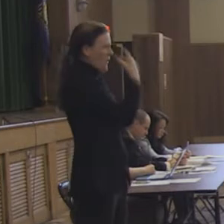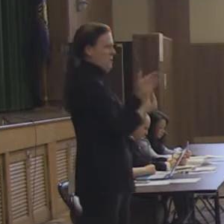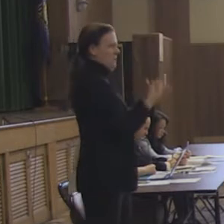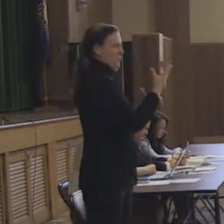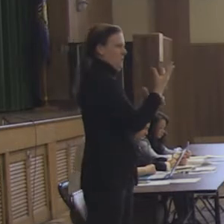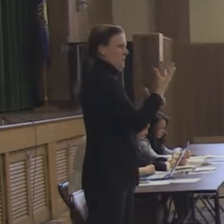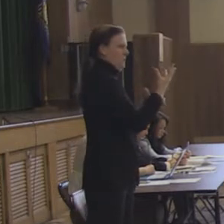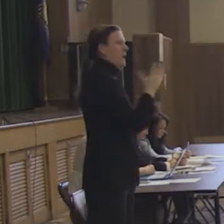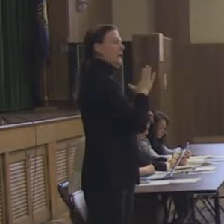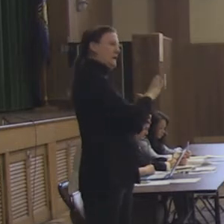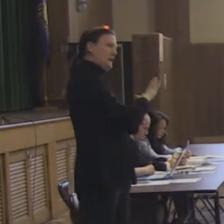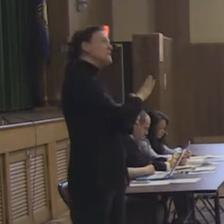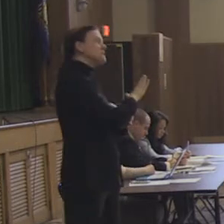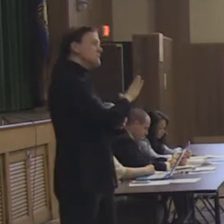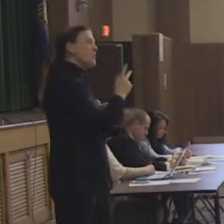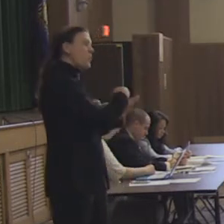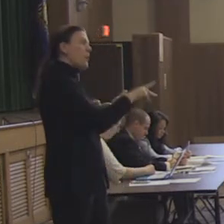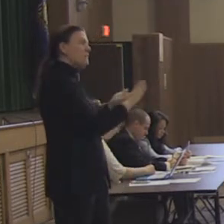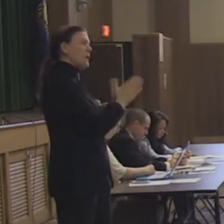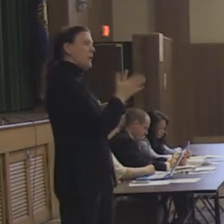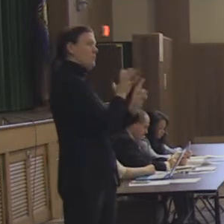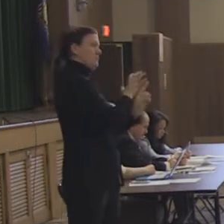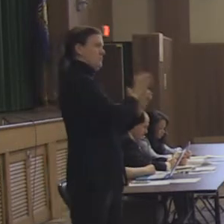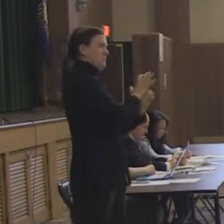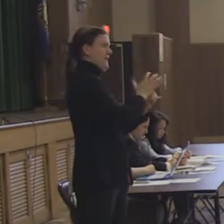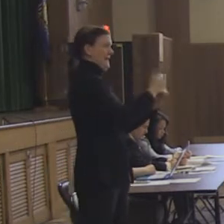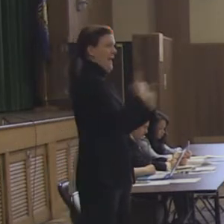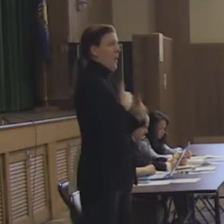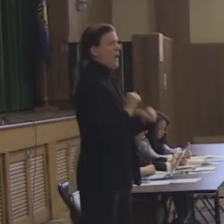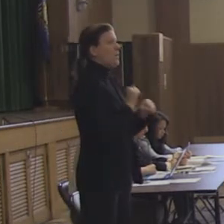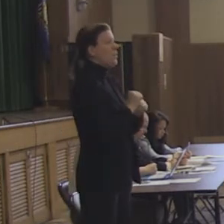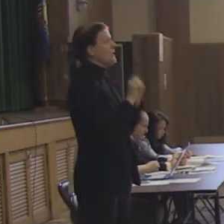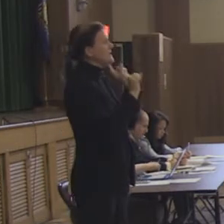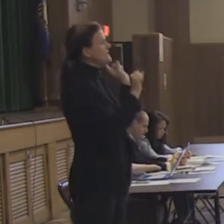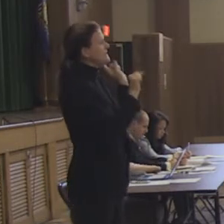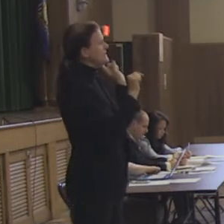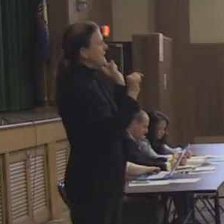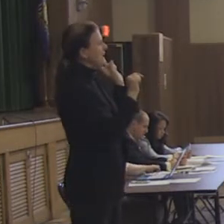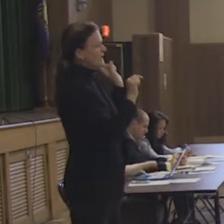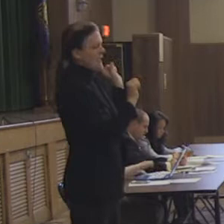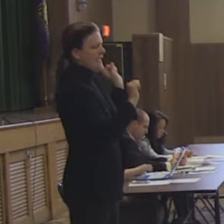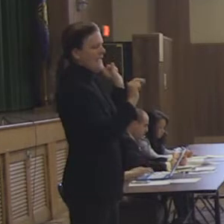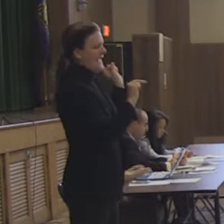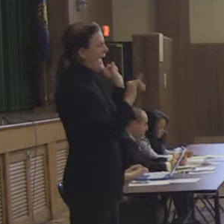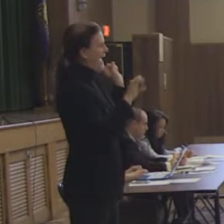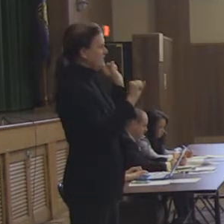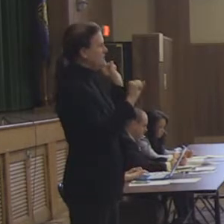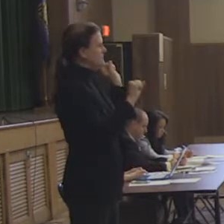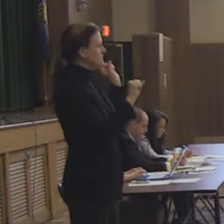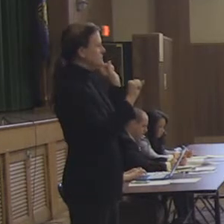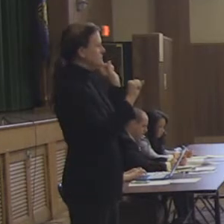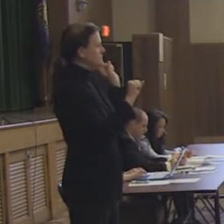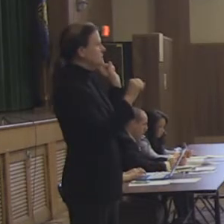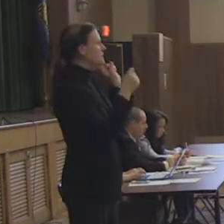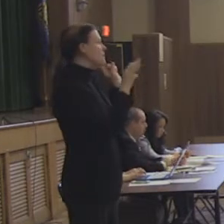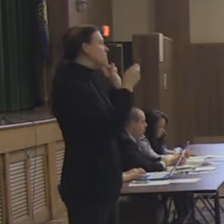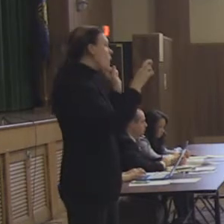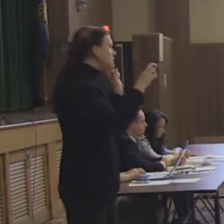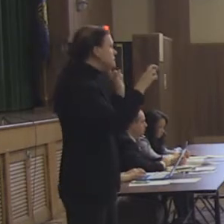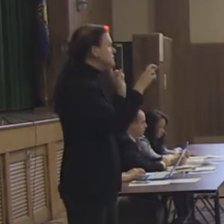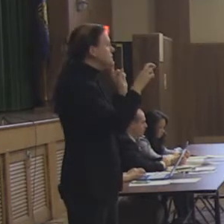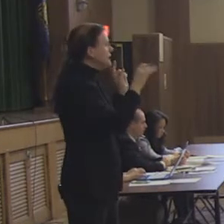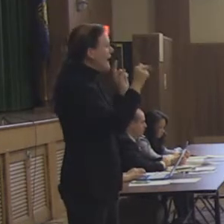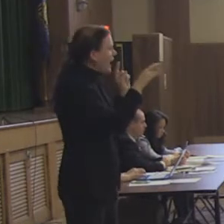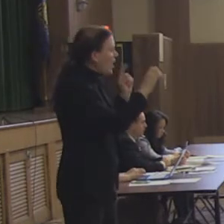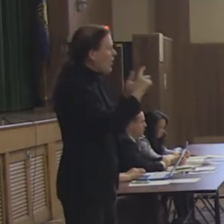became mainstream, I'm now working at St. A's in foster care, in child welfare, and